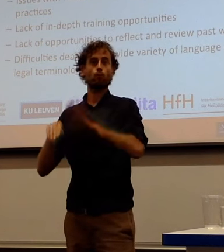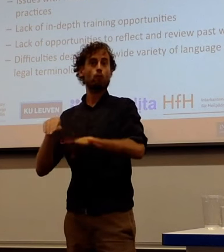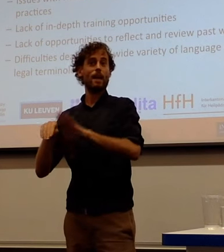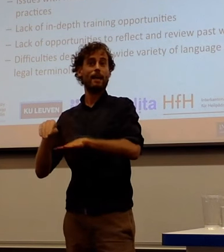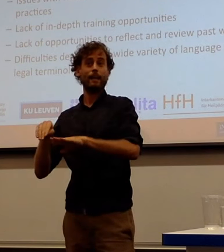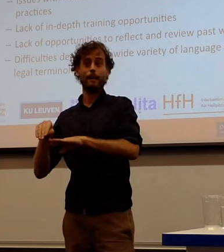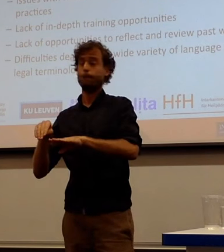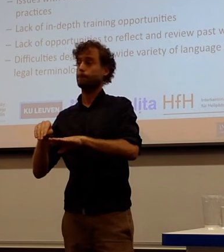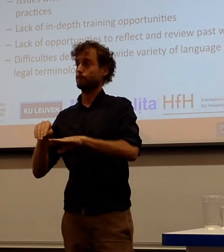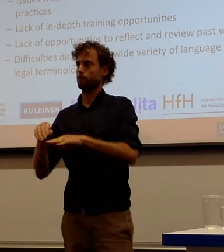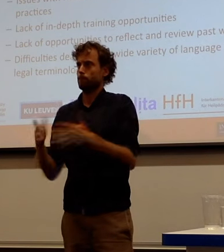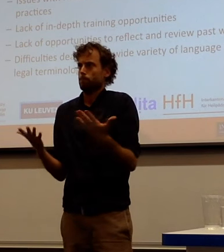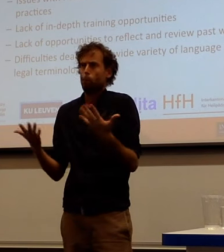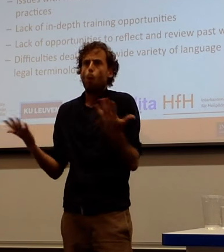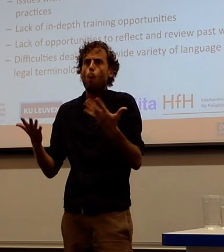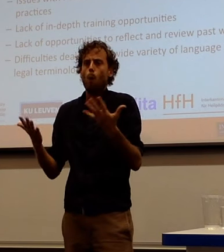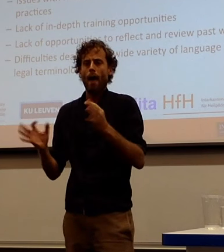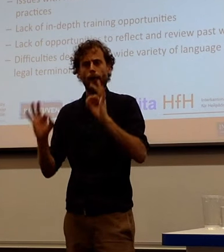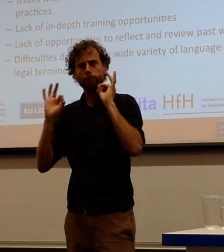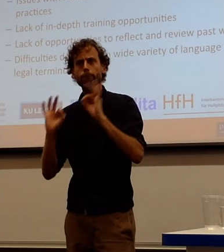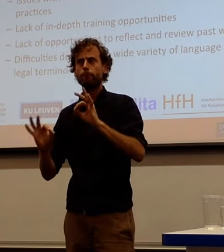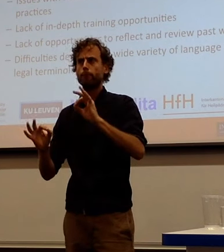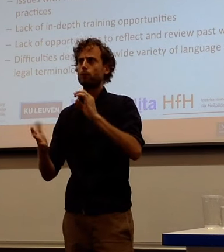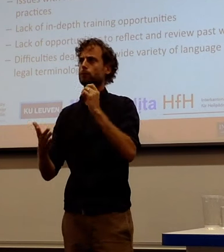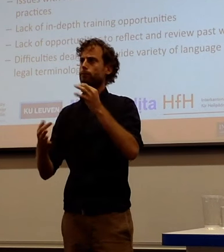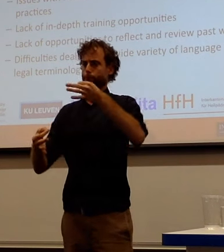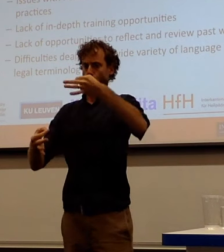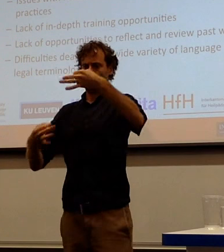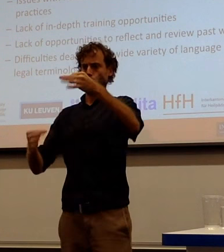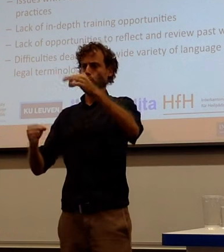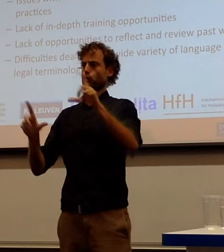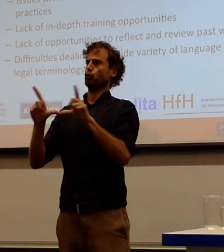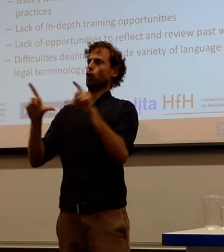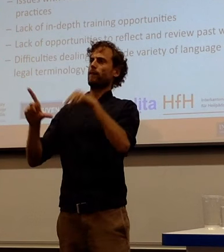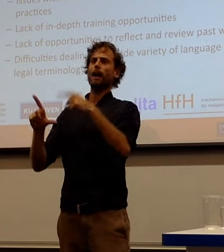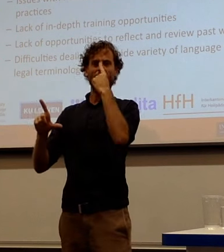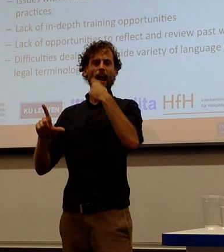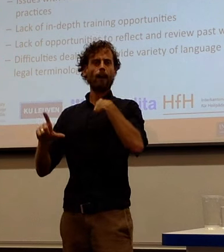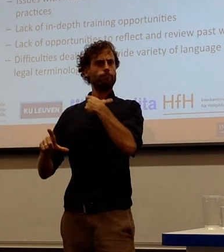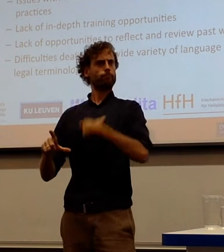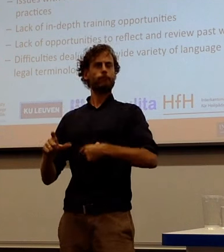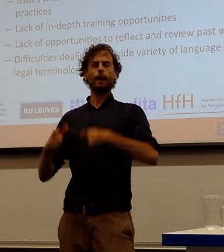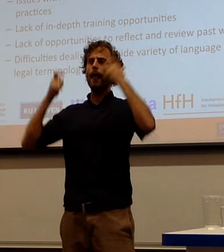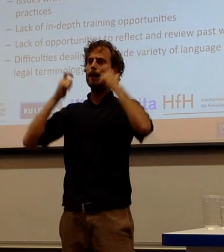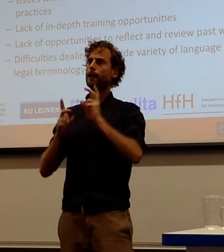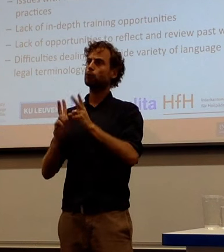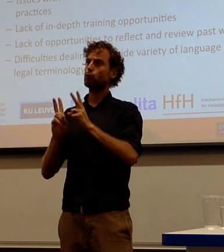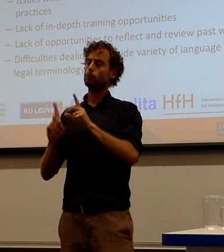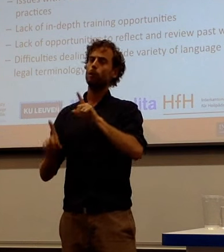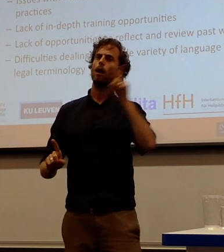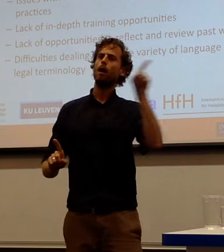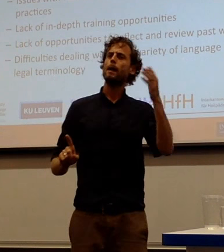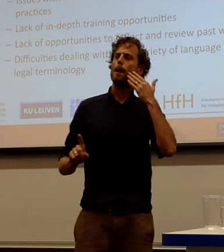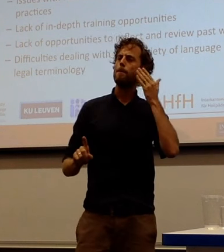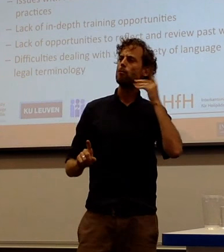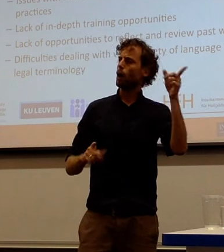The interpreters' feedback also said that they regretted not having enough training, no way that they could certify or accredit themselves to be a